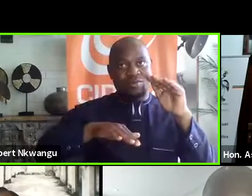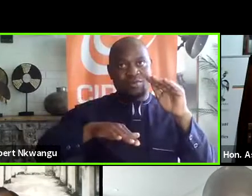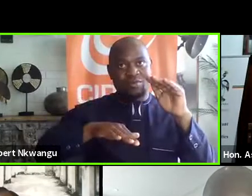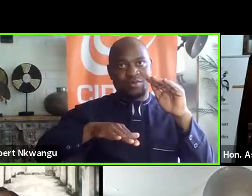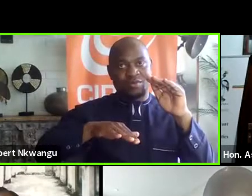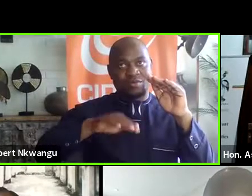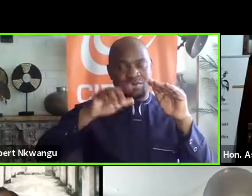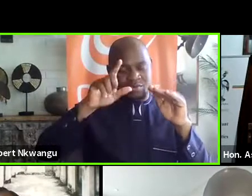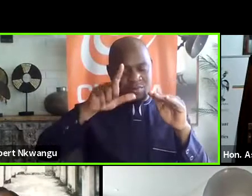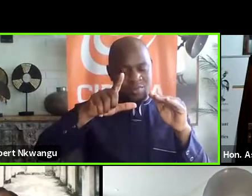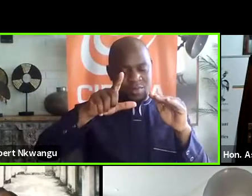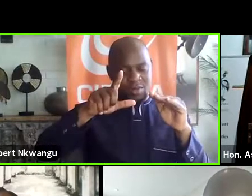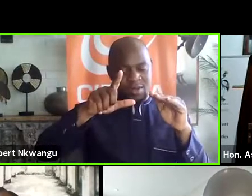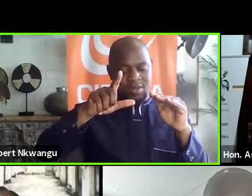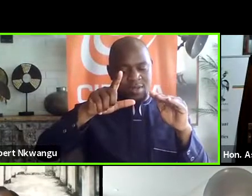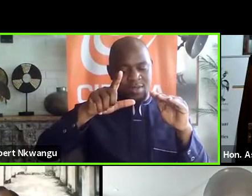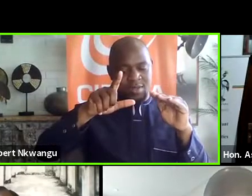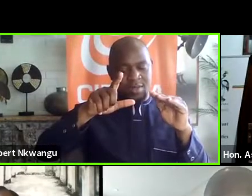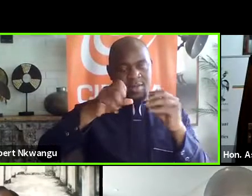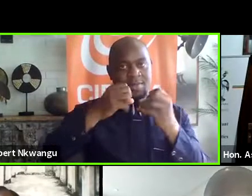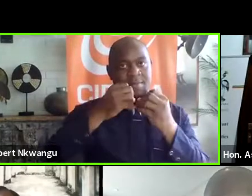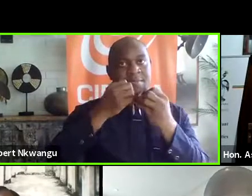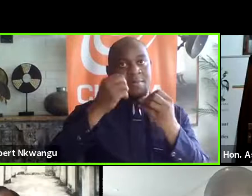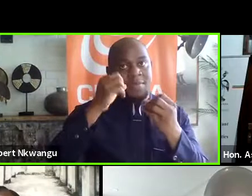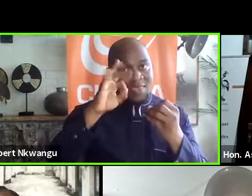disabilities is low. I should start from there.